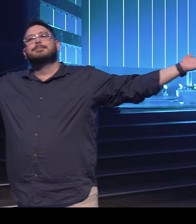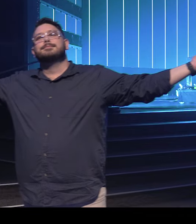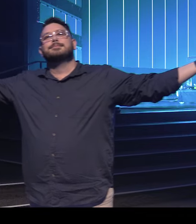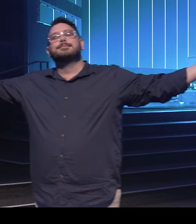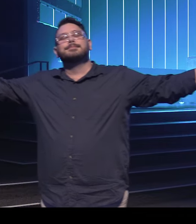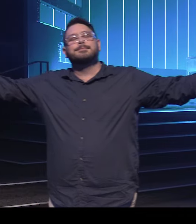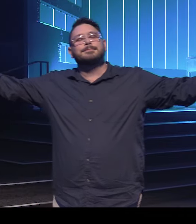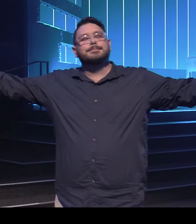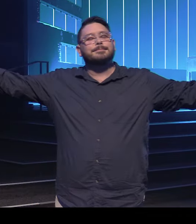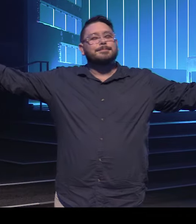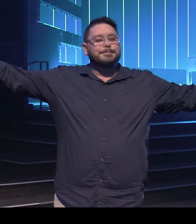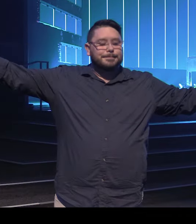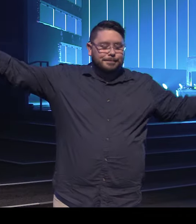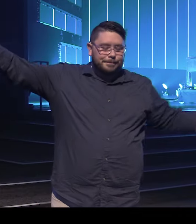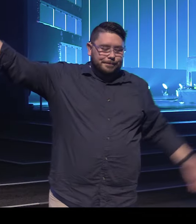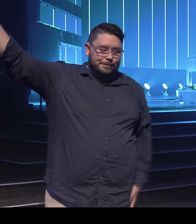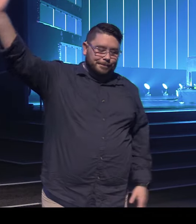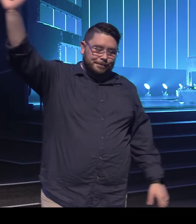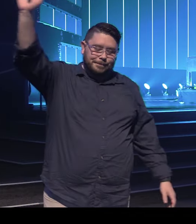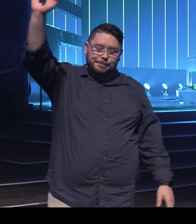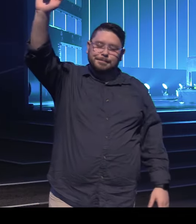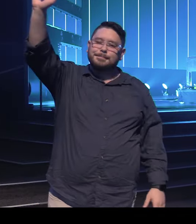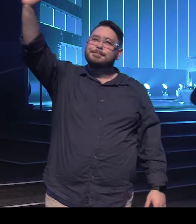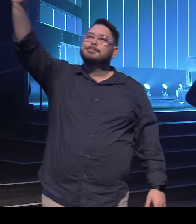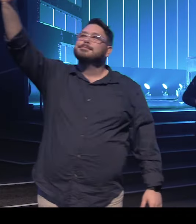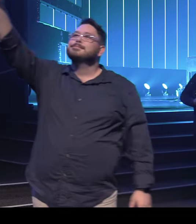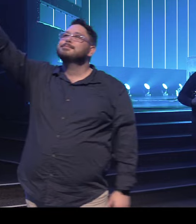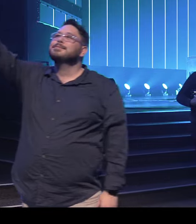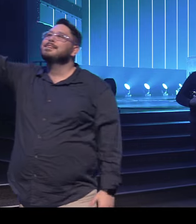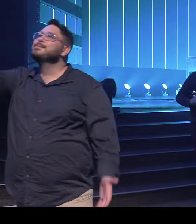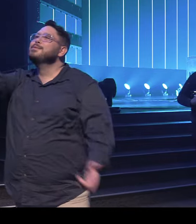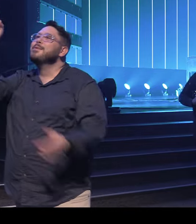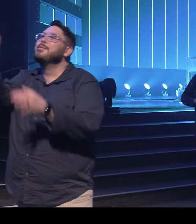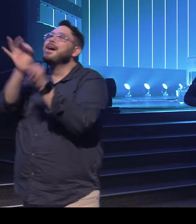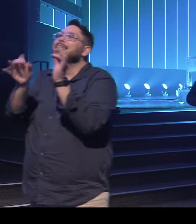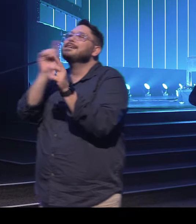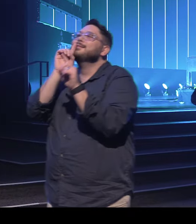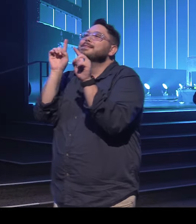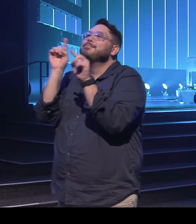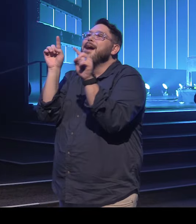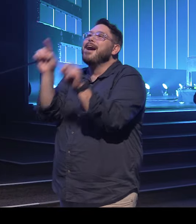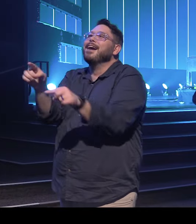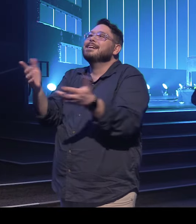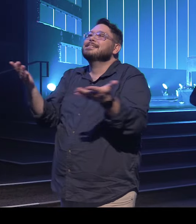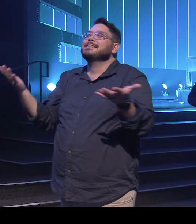I've got one.